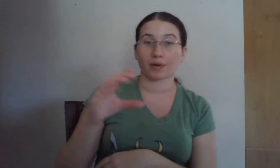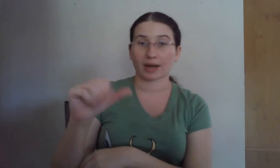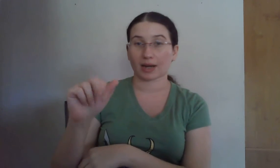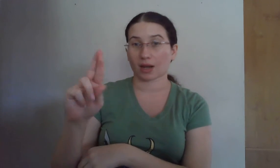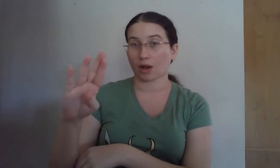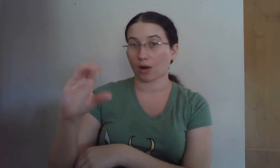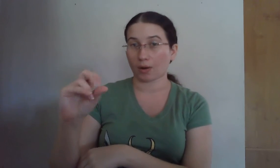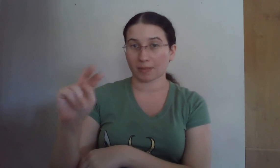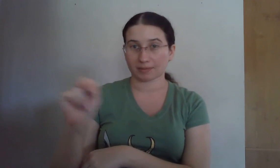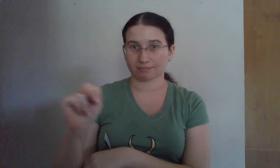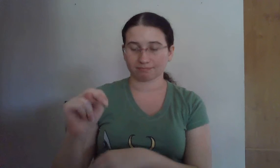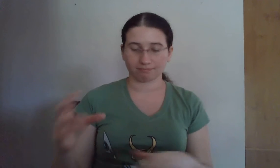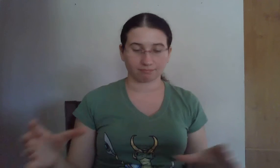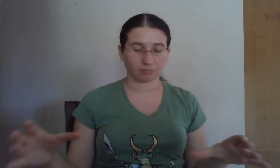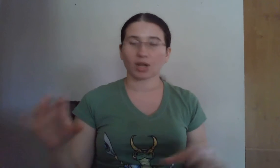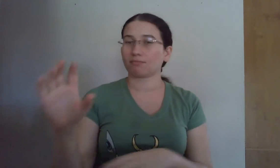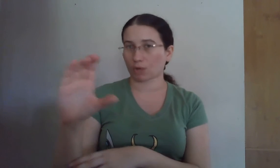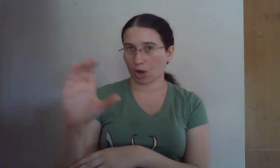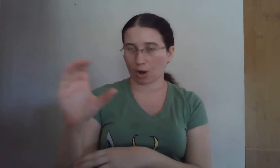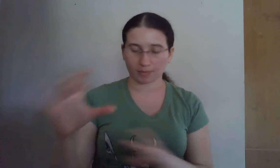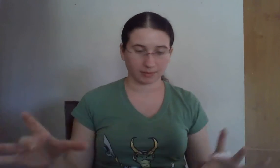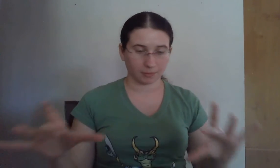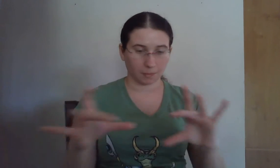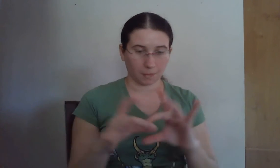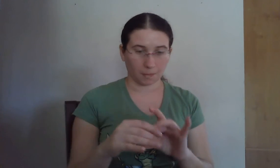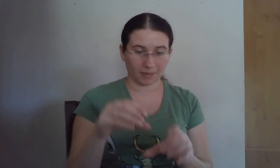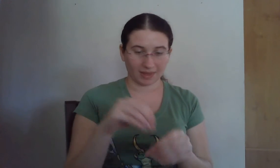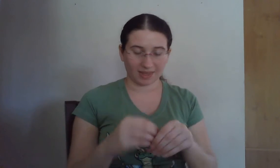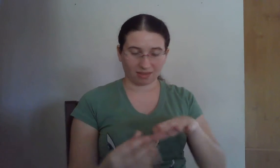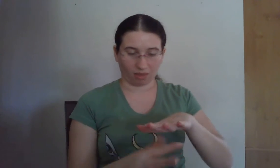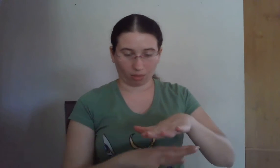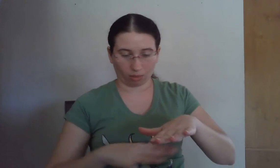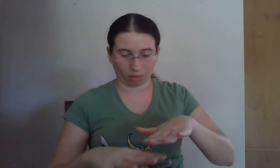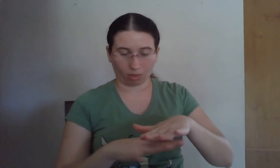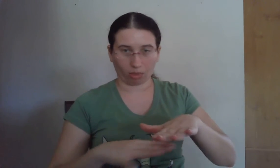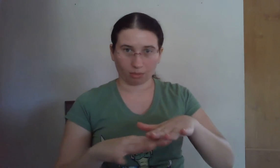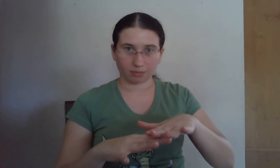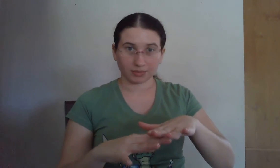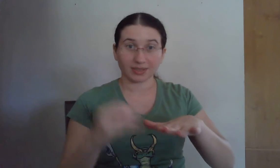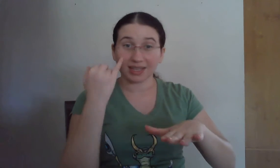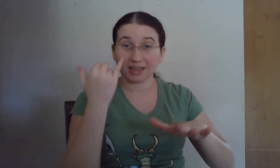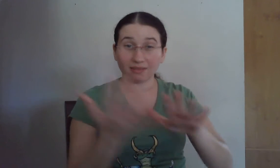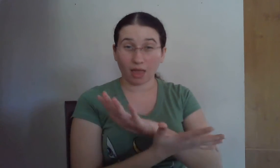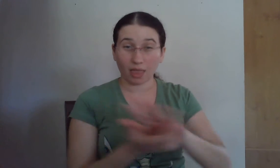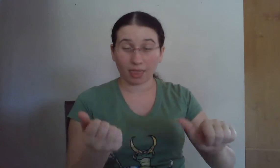matter, when we damage soils, you give off carbon. Carbon goes back to the